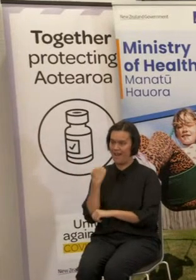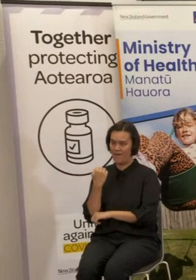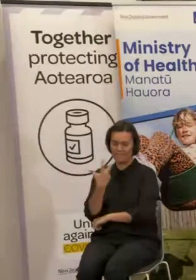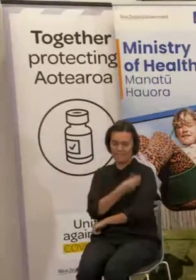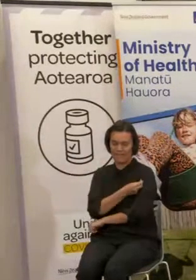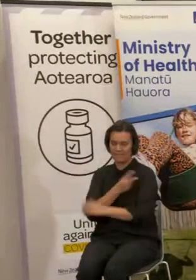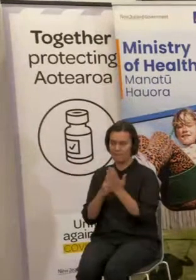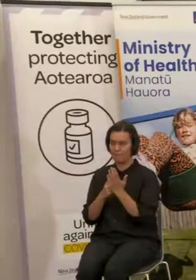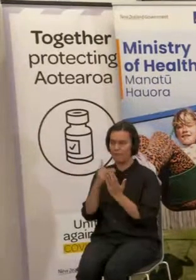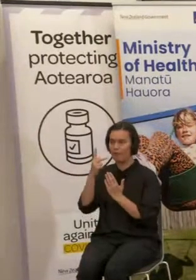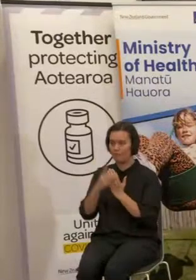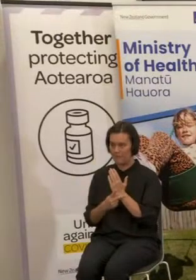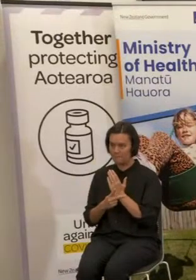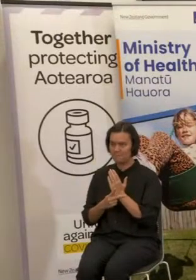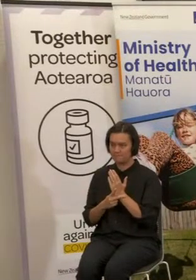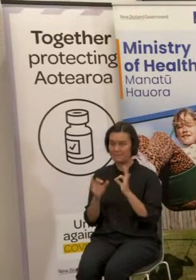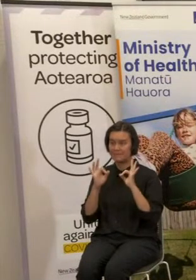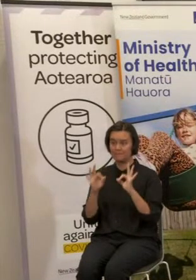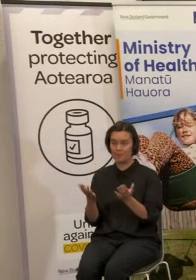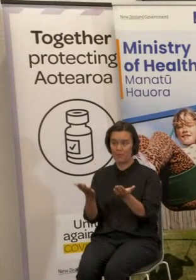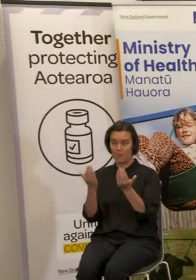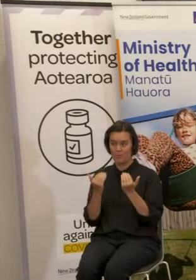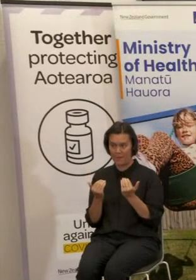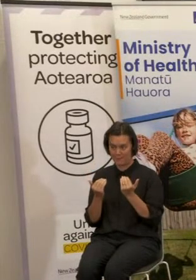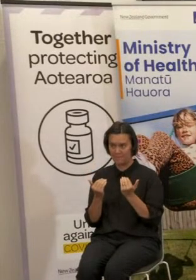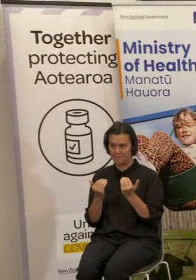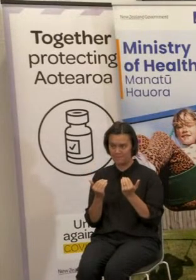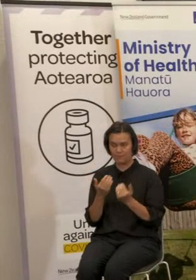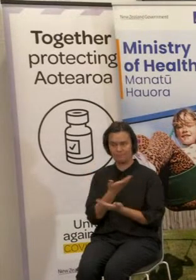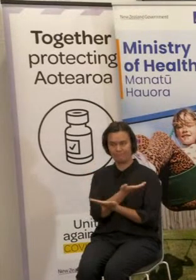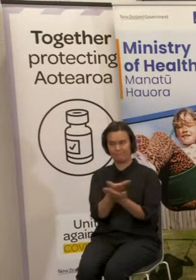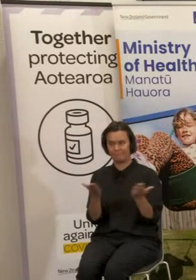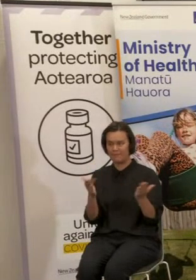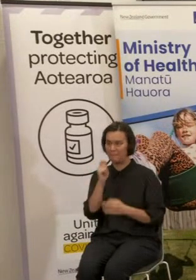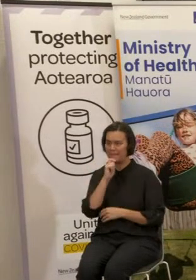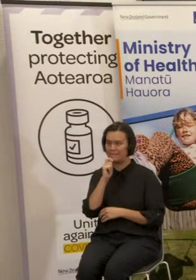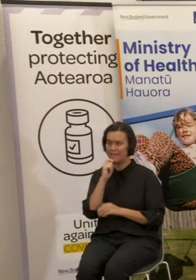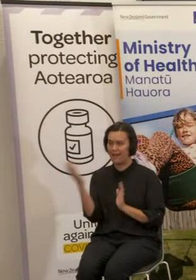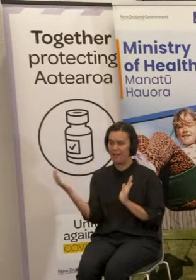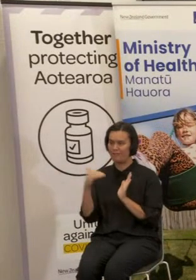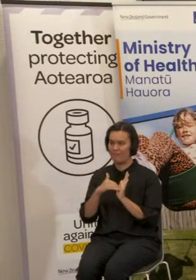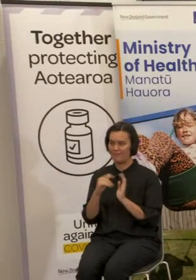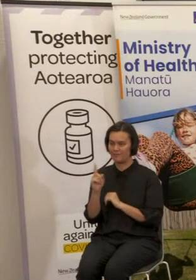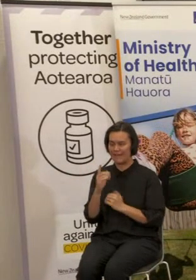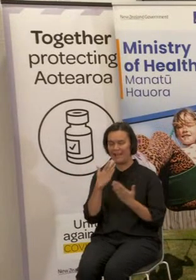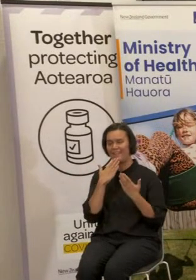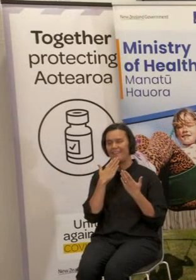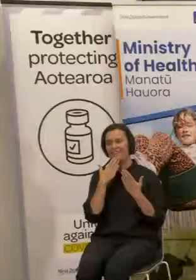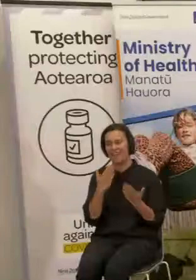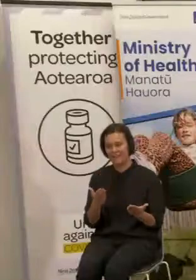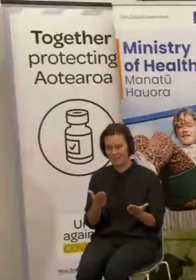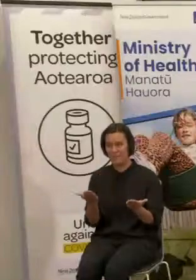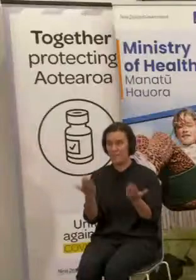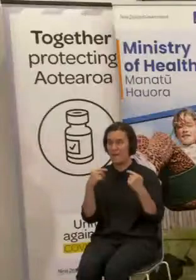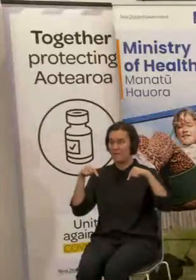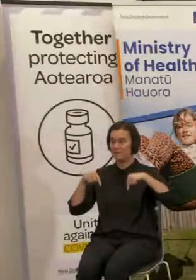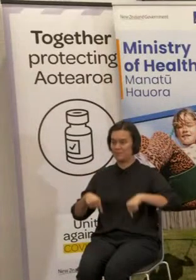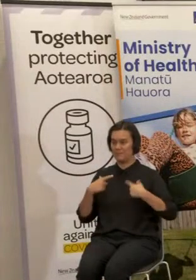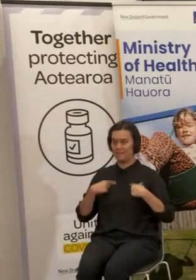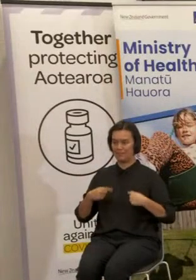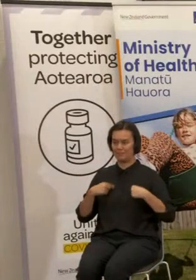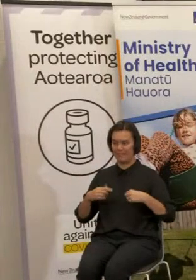and particular welcome to our media who are here in the room with us. Thanks for making the effort to come along. Nau mai haere mai ki te manatu